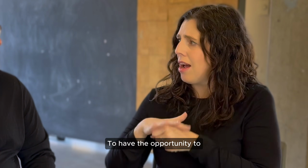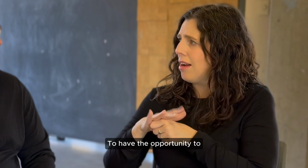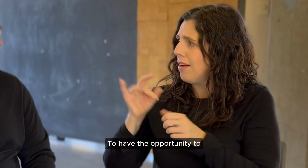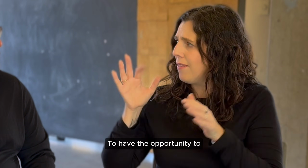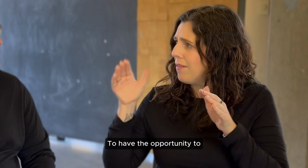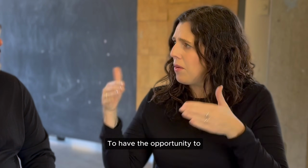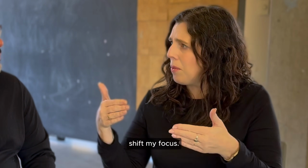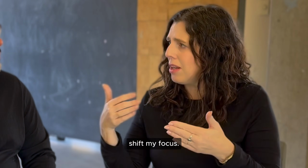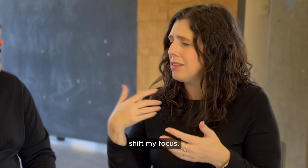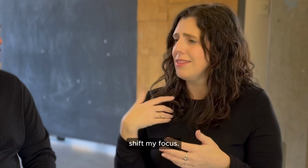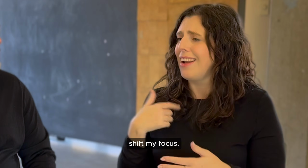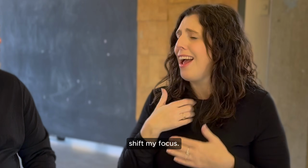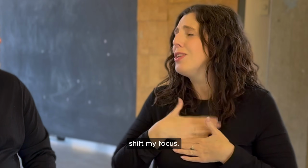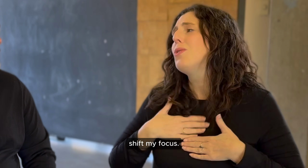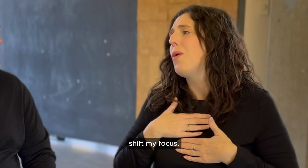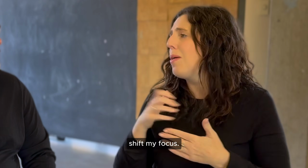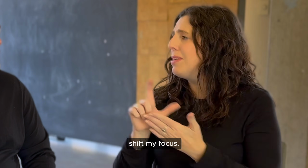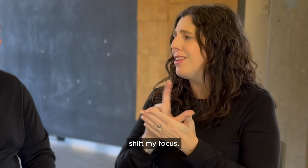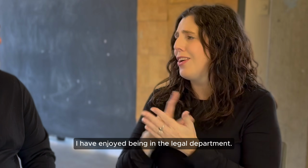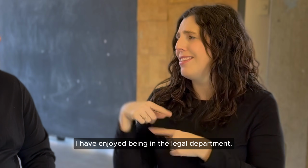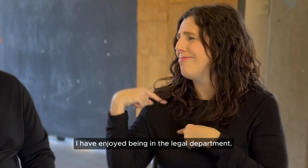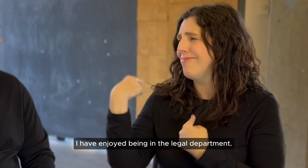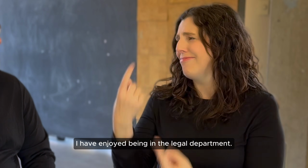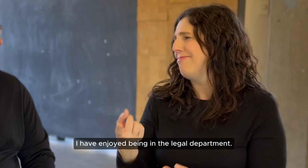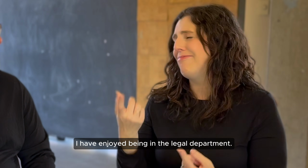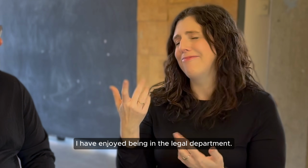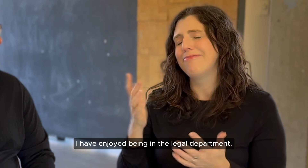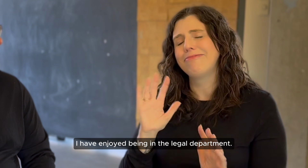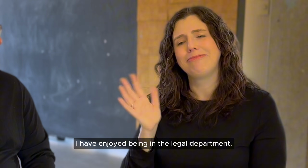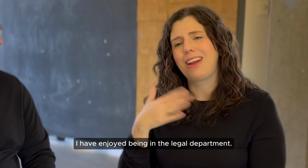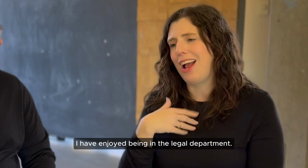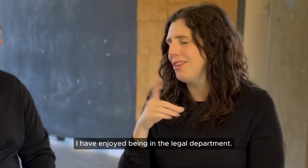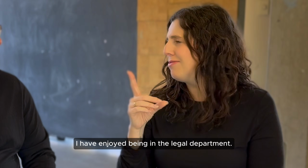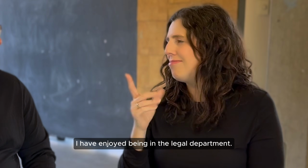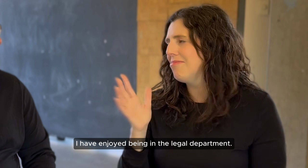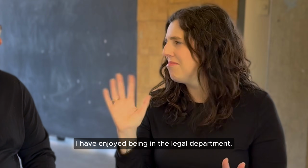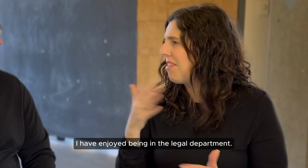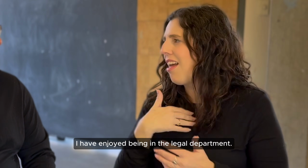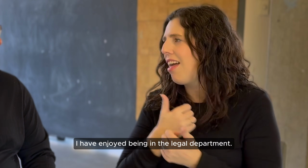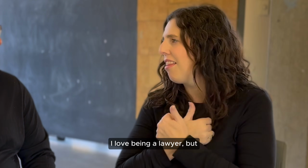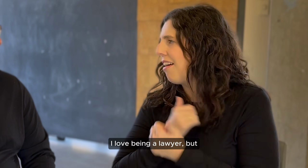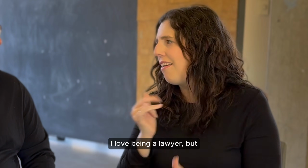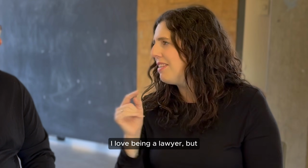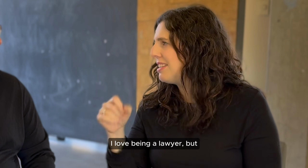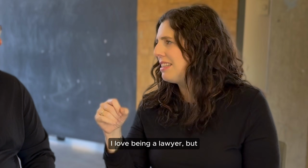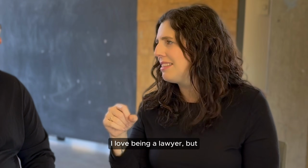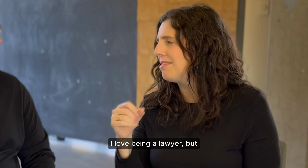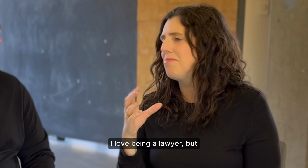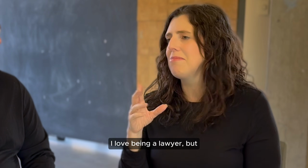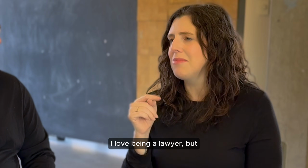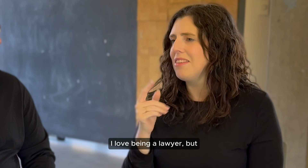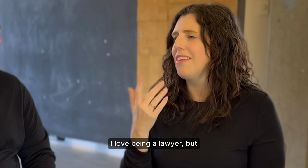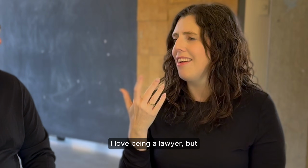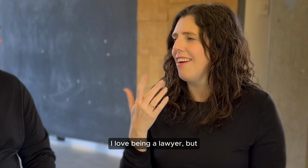to shift my area of focus. I've enjoyed being in the legal department. I love being a lawyer,